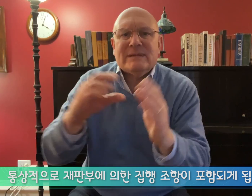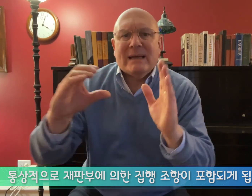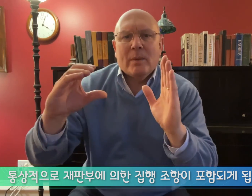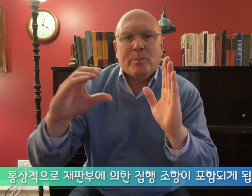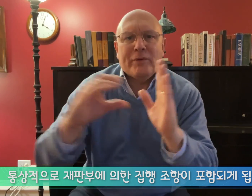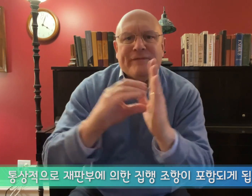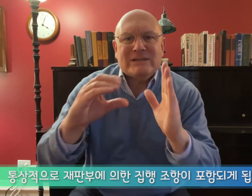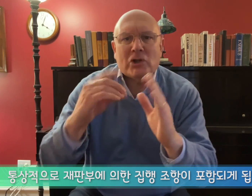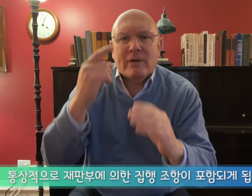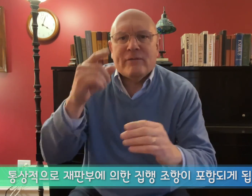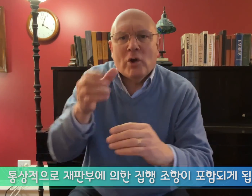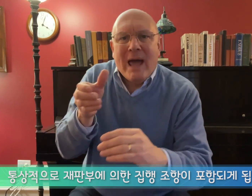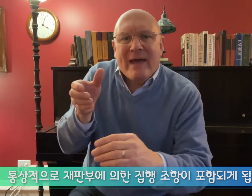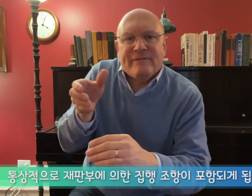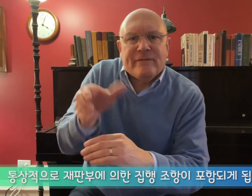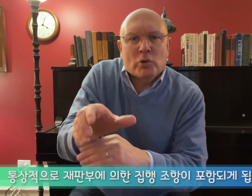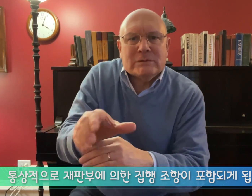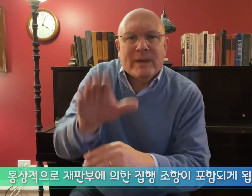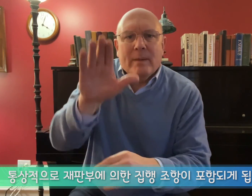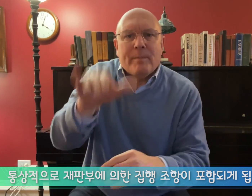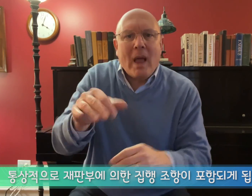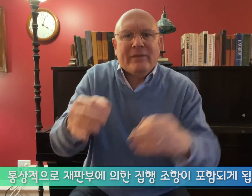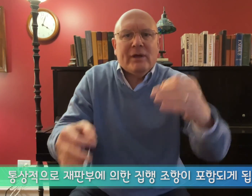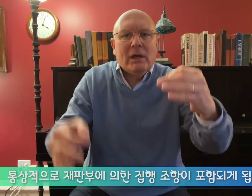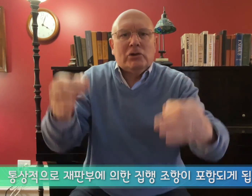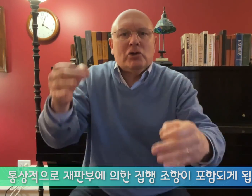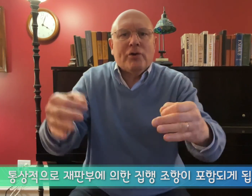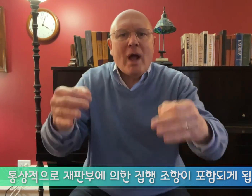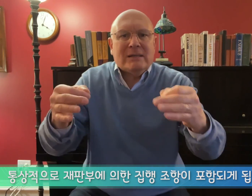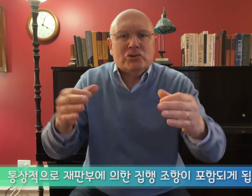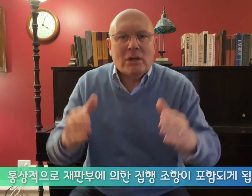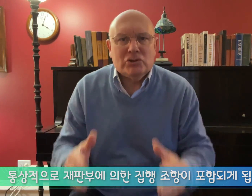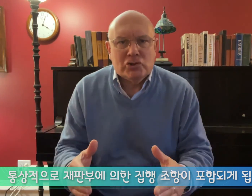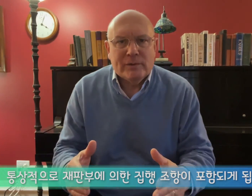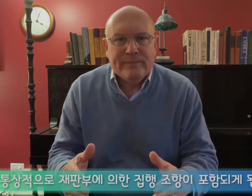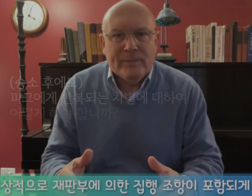involves a provision for enforcement by the trial judge.